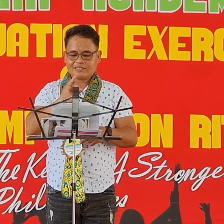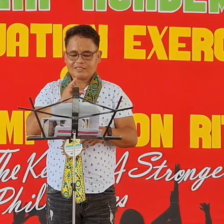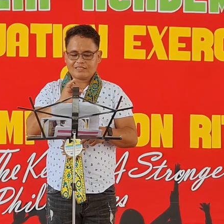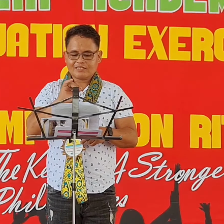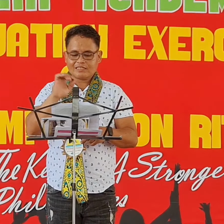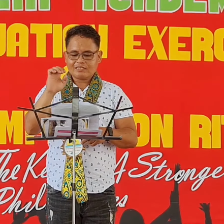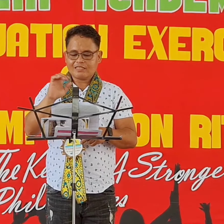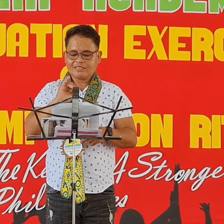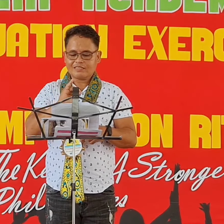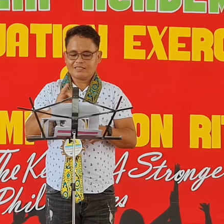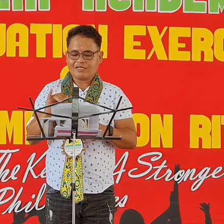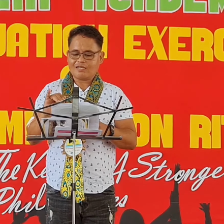He was Sir Dennis Drake.